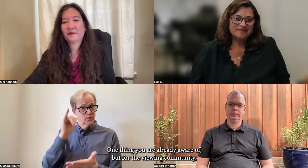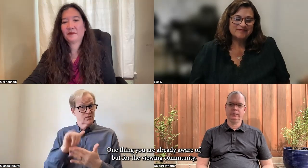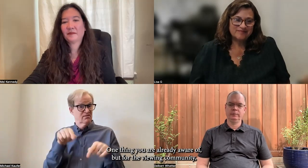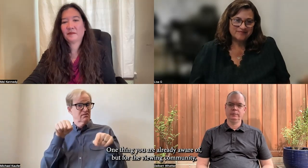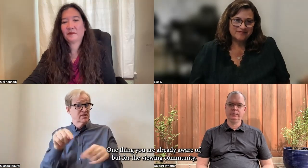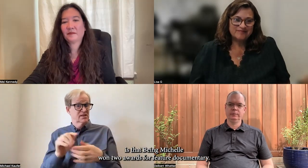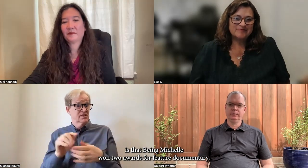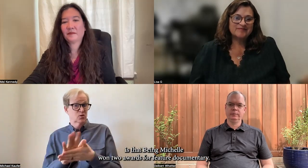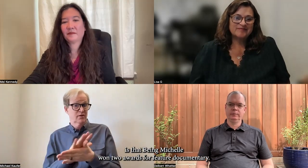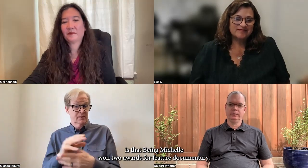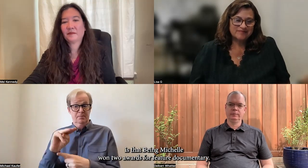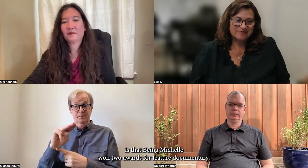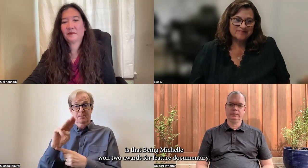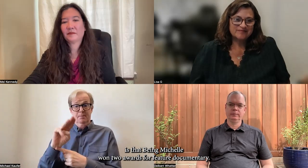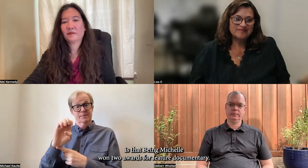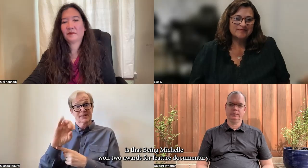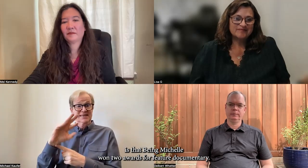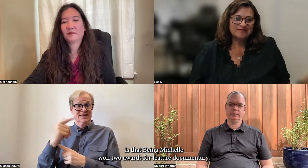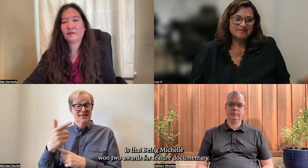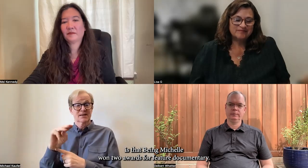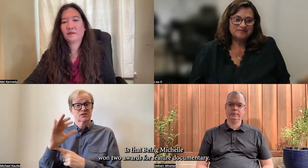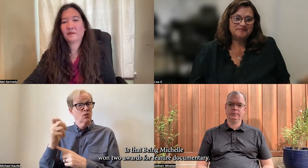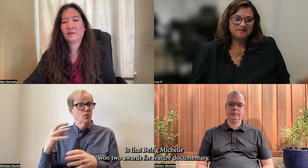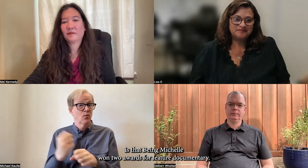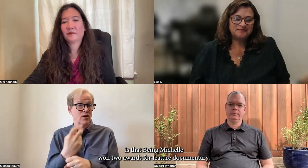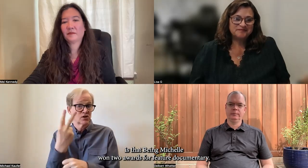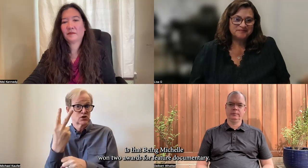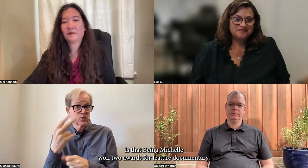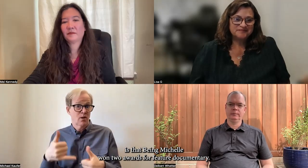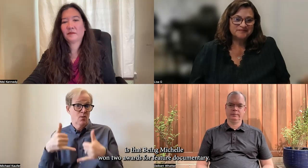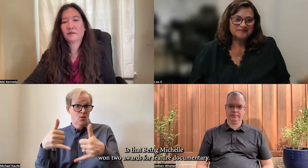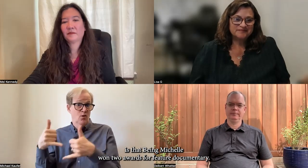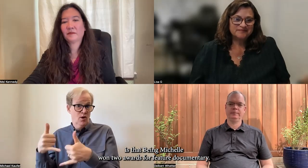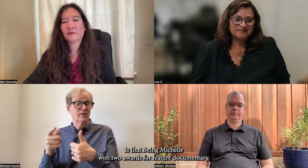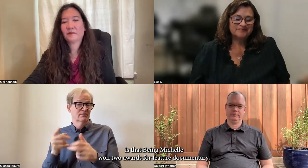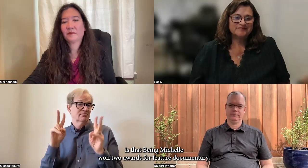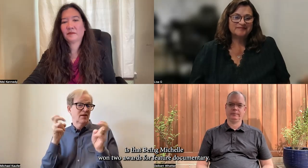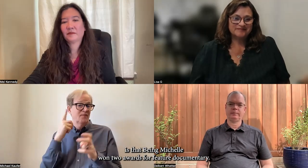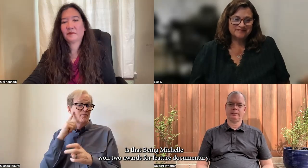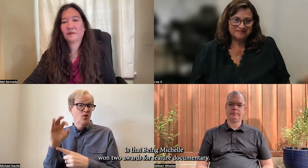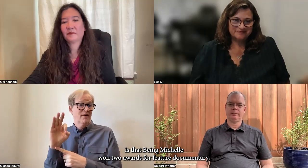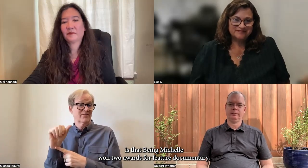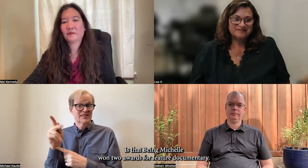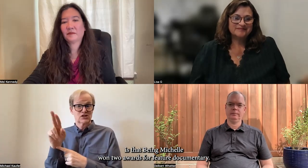but for the viewing community, is that Being Michelle won 2 awards for